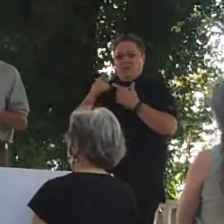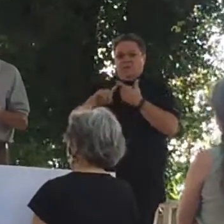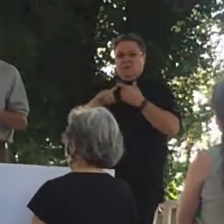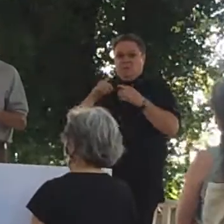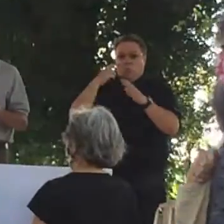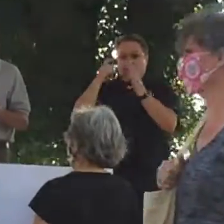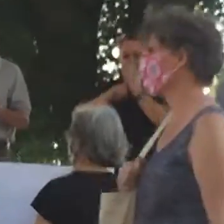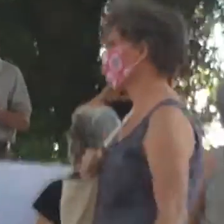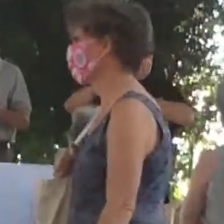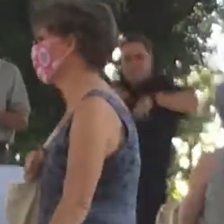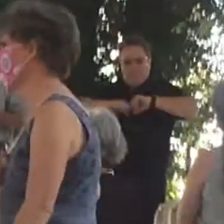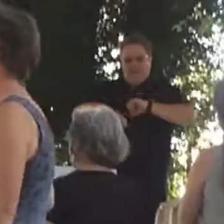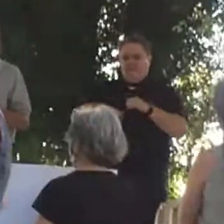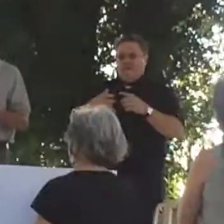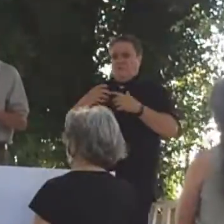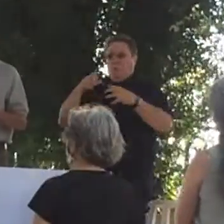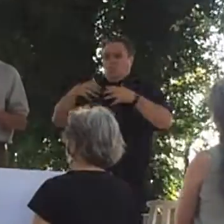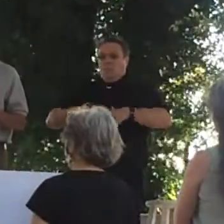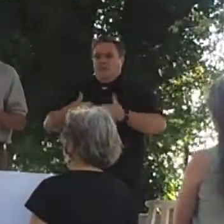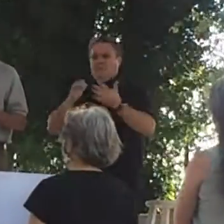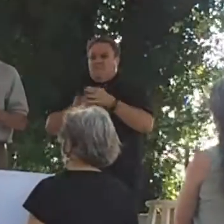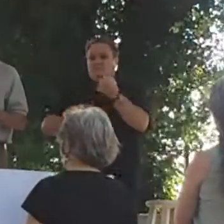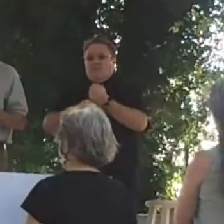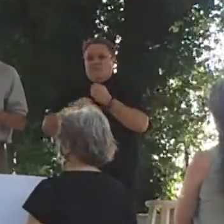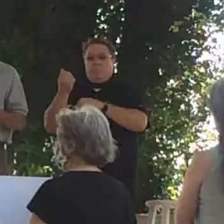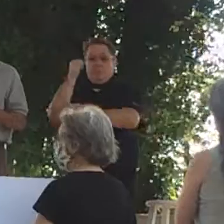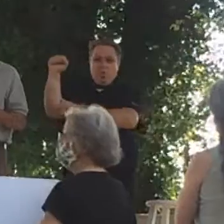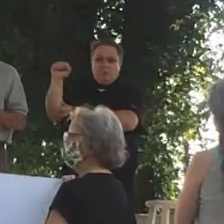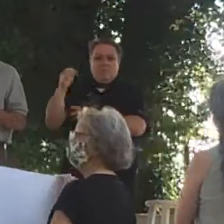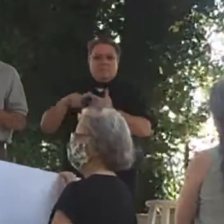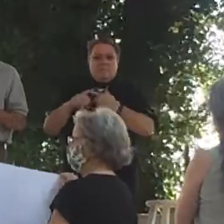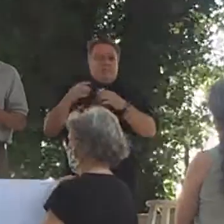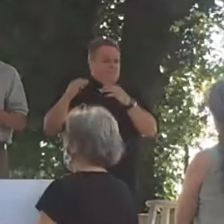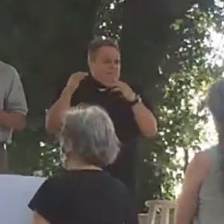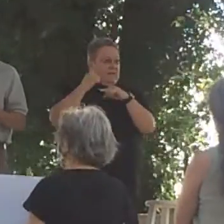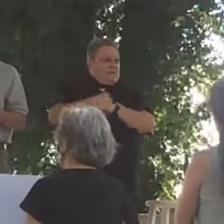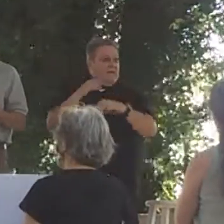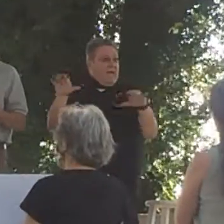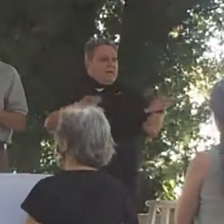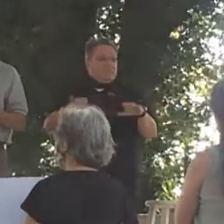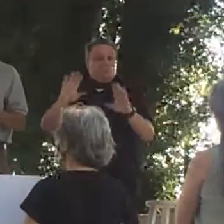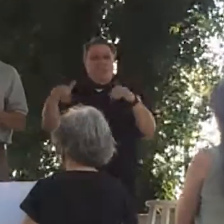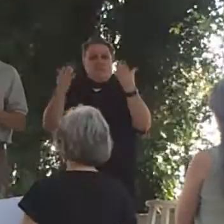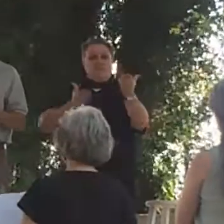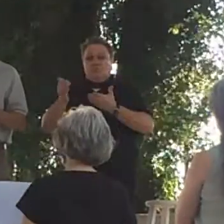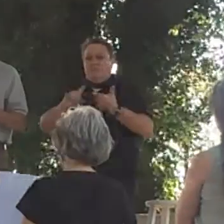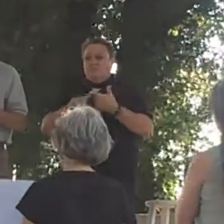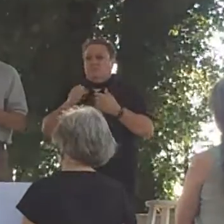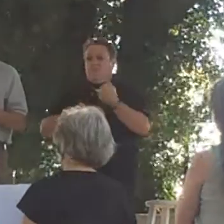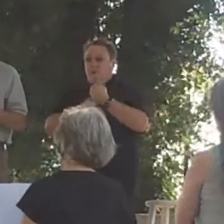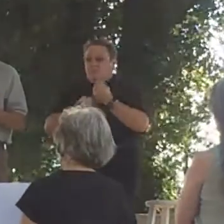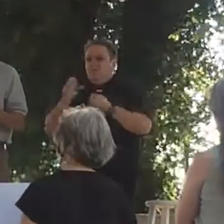to recognize the grief and rage that sponsor protests and counter-violence actions. We offer service to sponsor